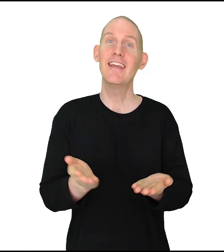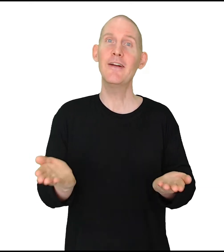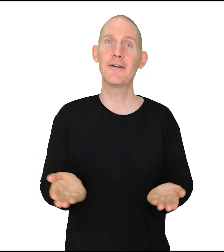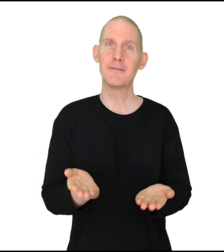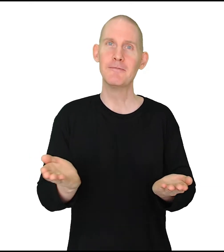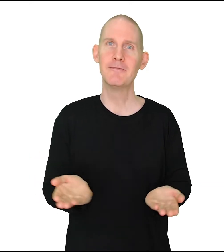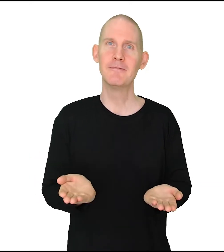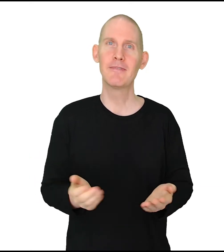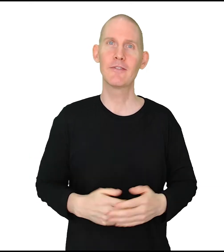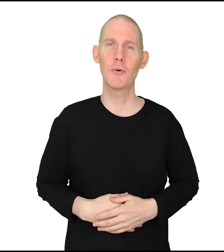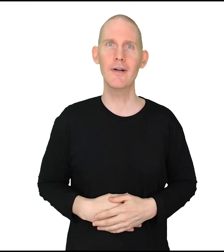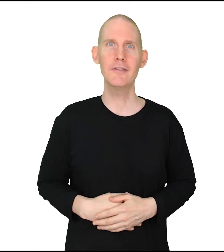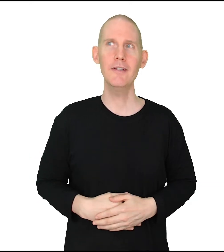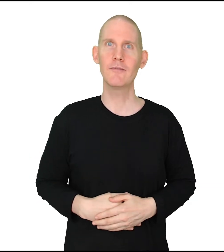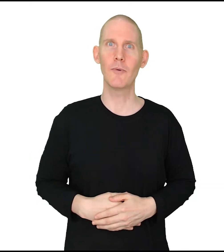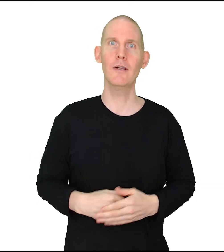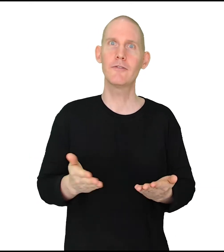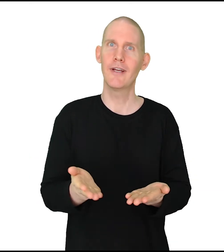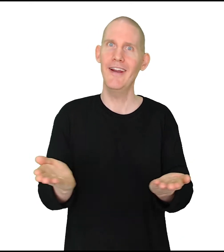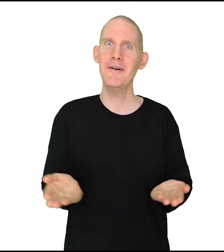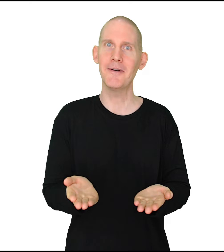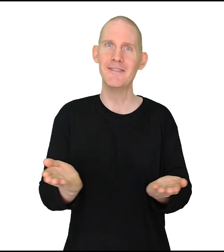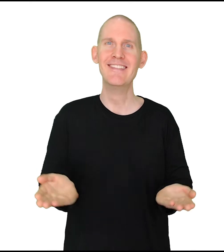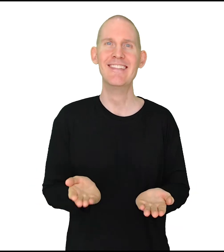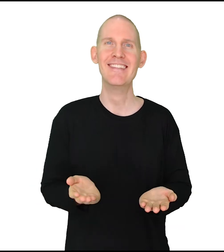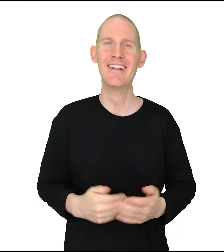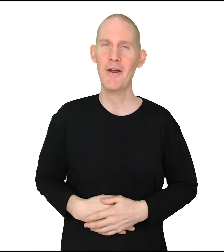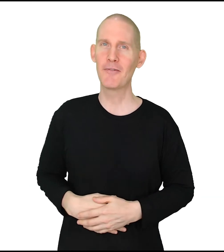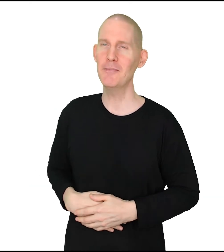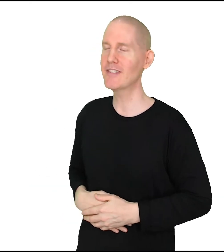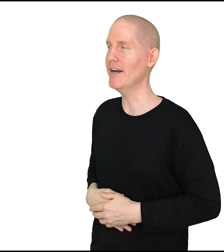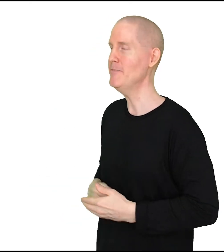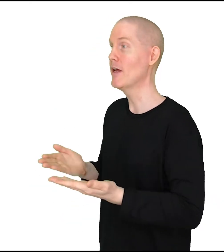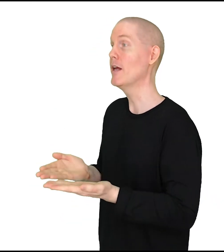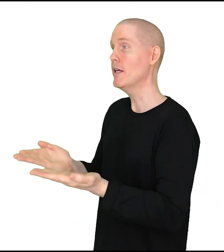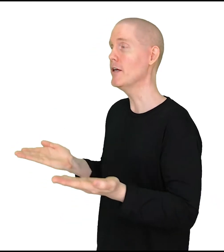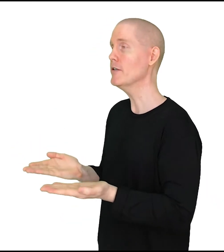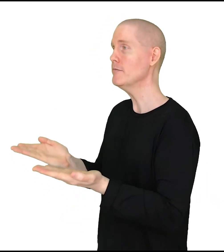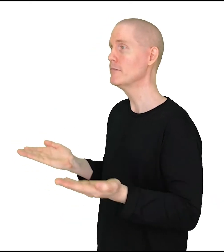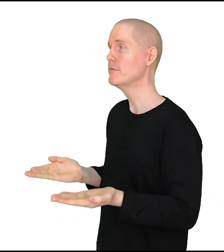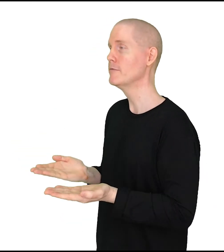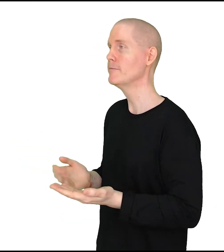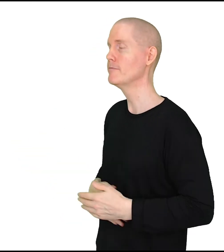Here. So where is it? Well, it's here. From the side, here.